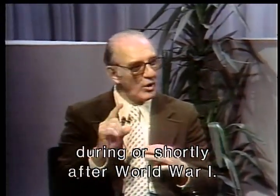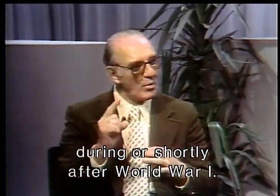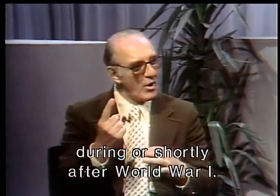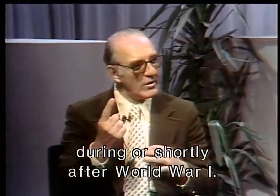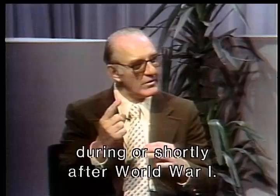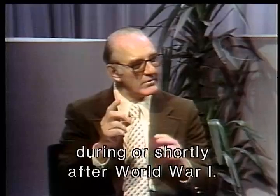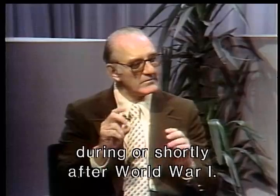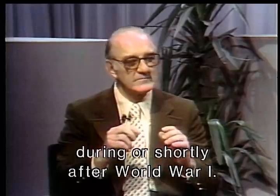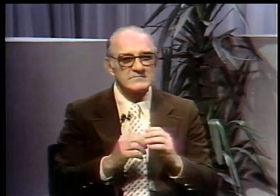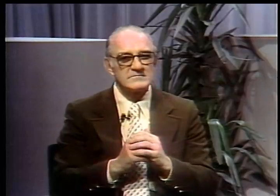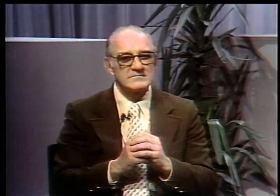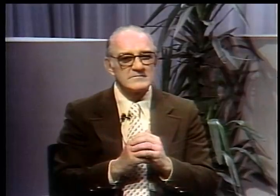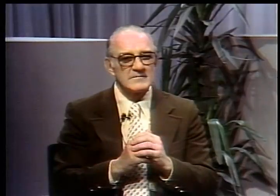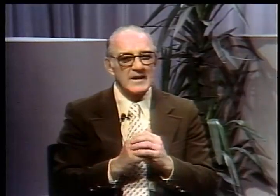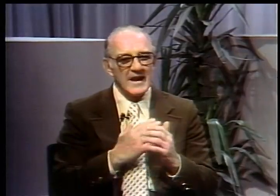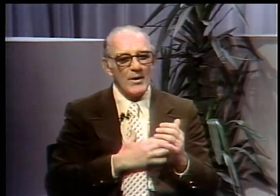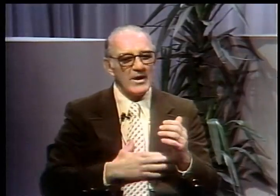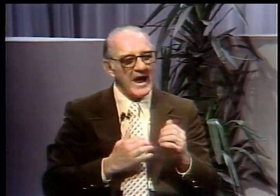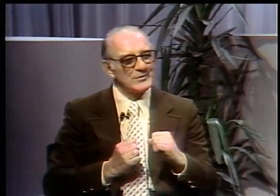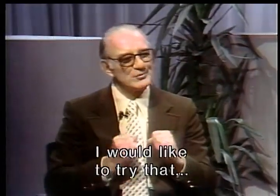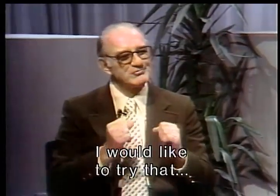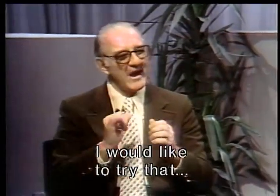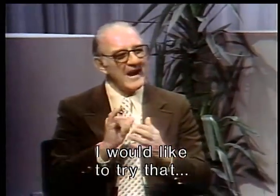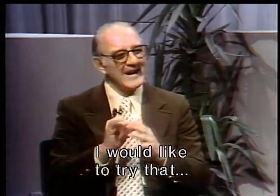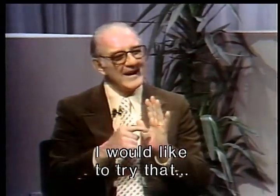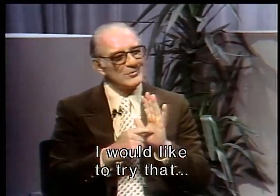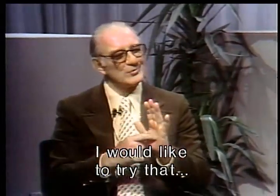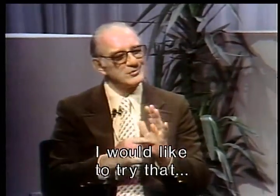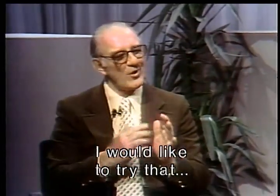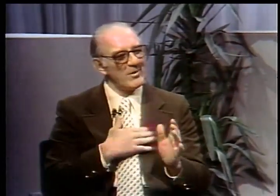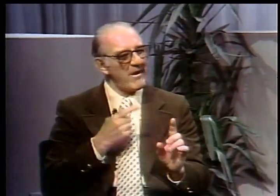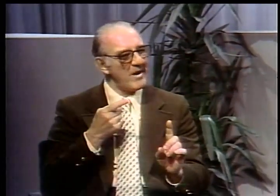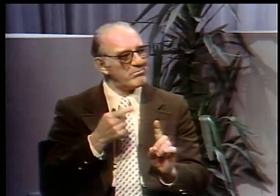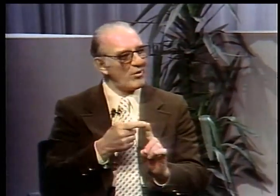One, and I would like to try that to show my point.